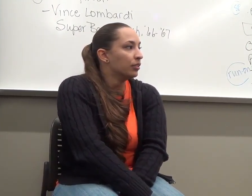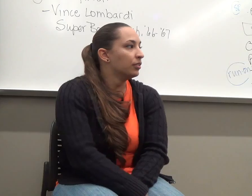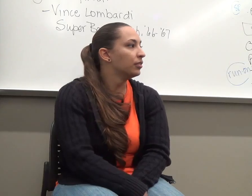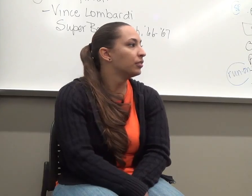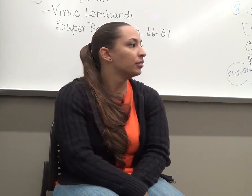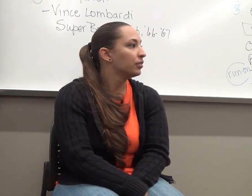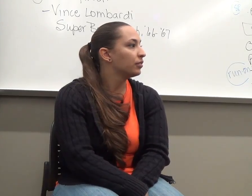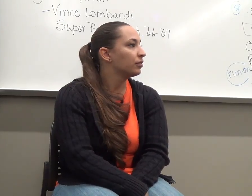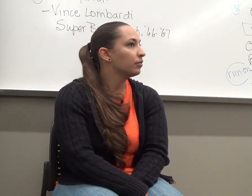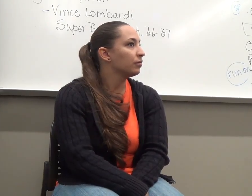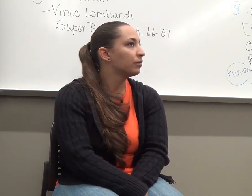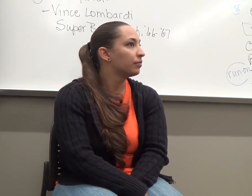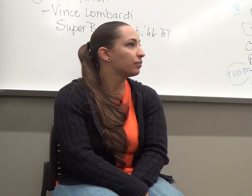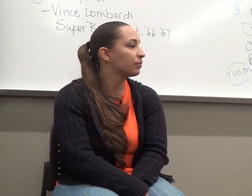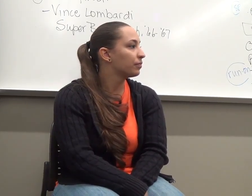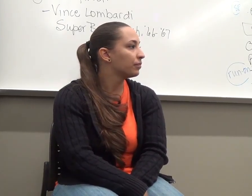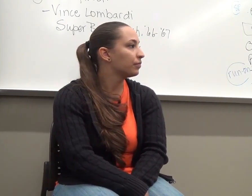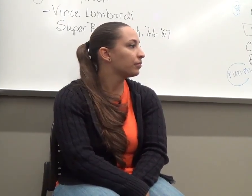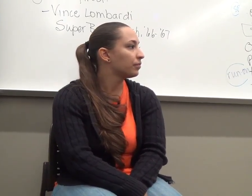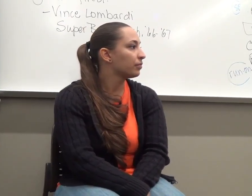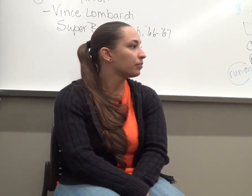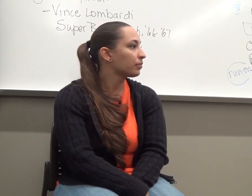Were you planning to tell what happened in the movie?